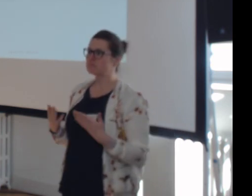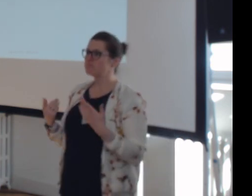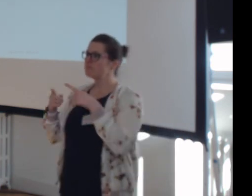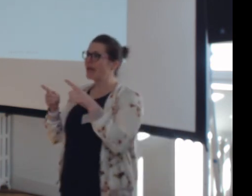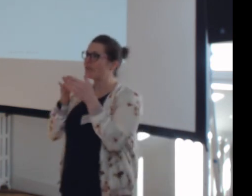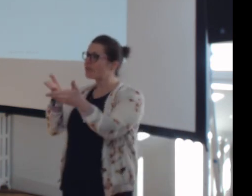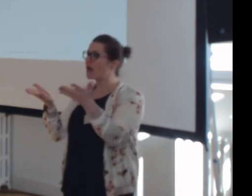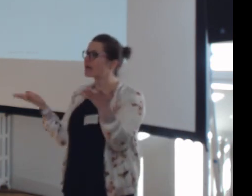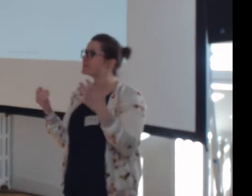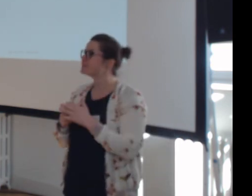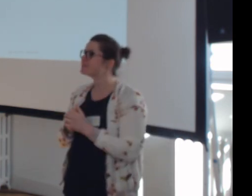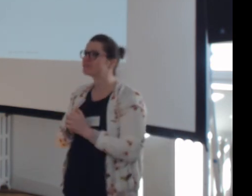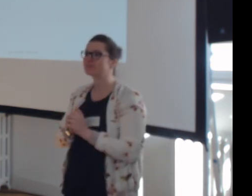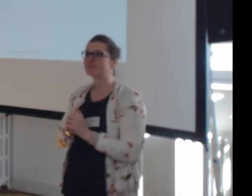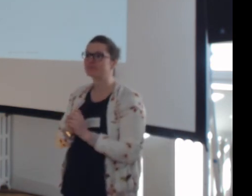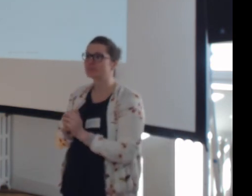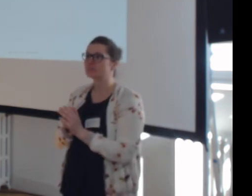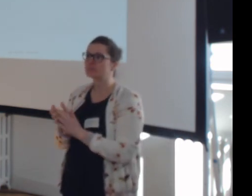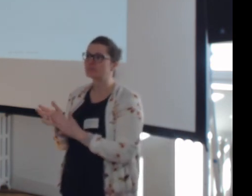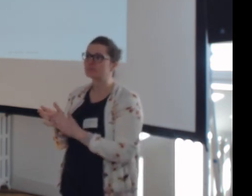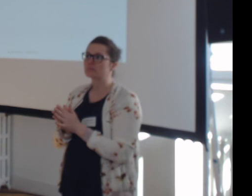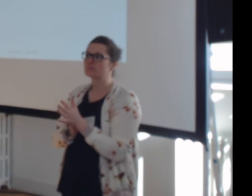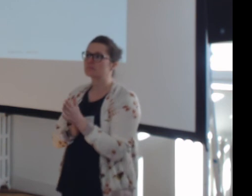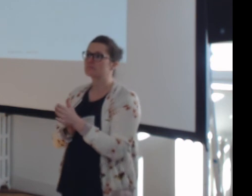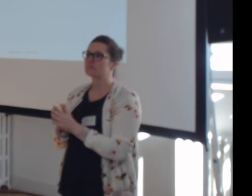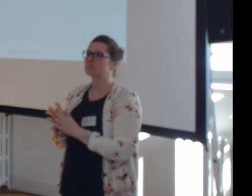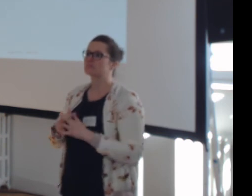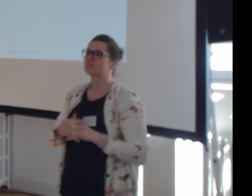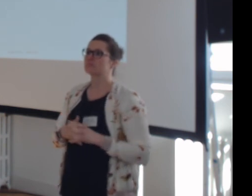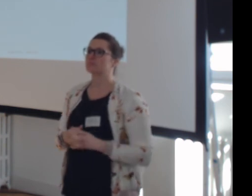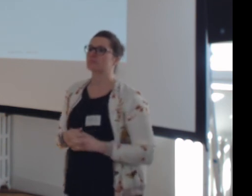Another question from the audience?